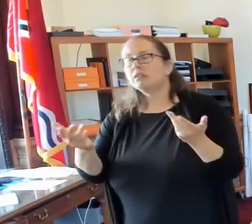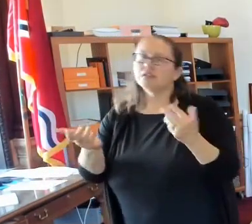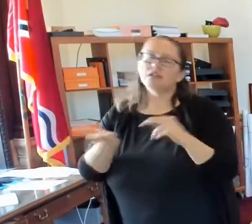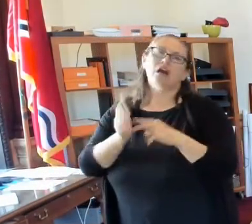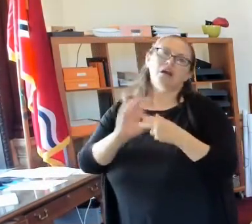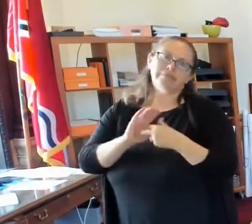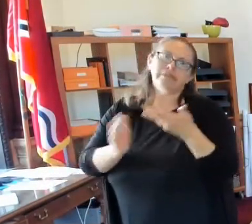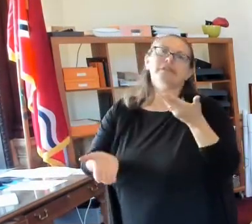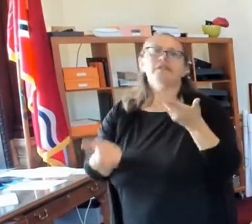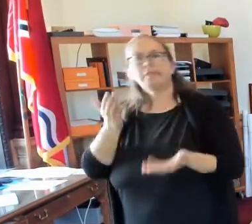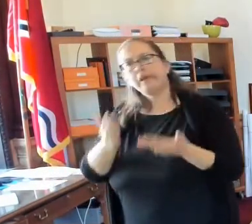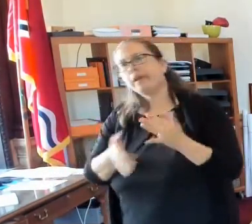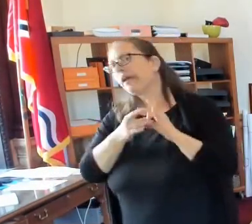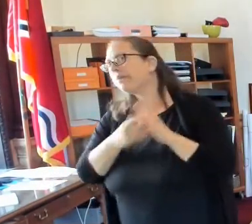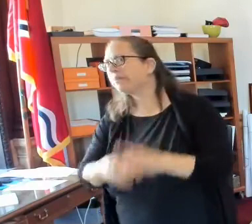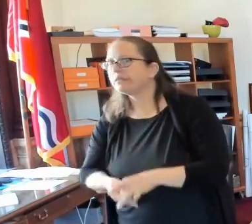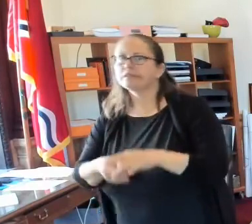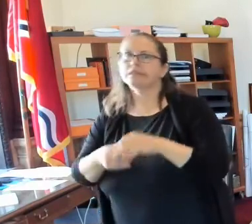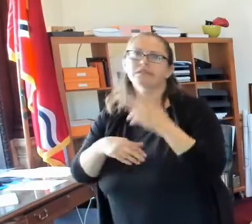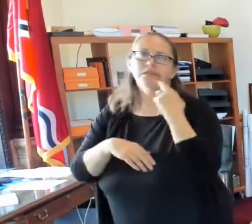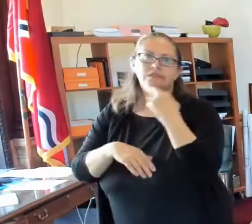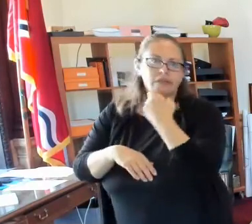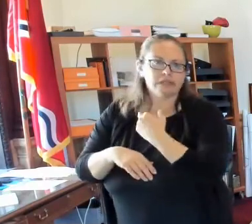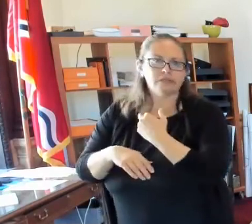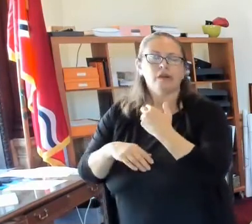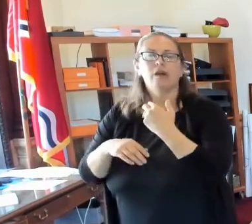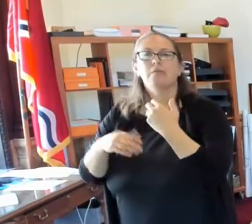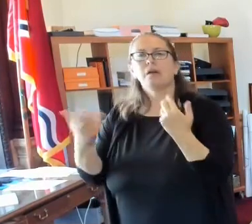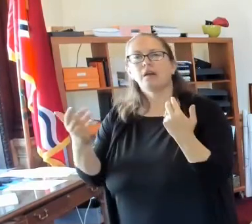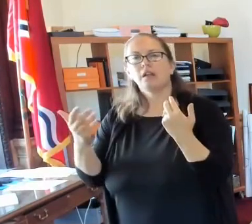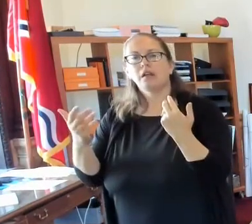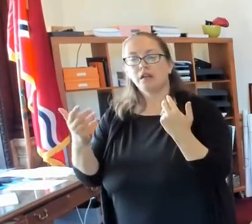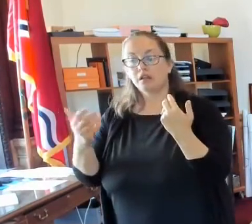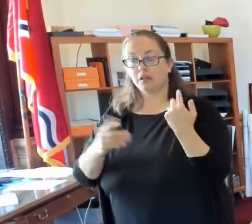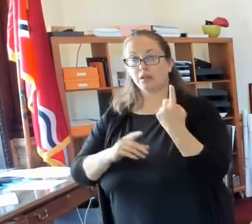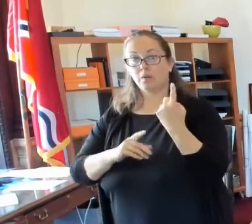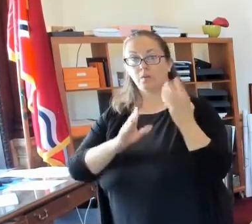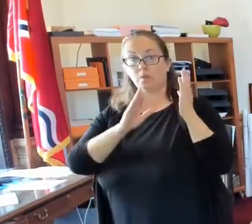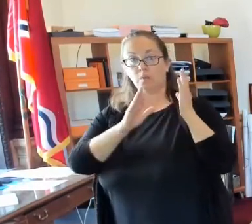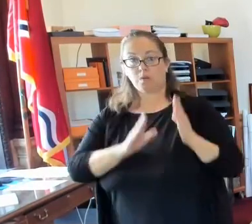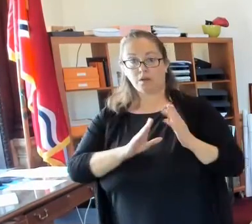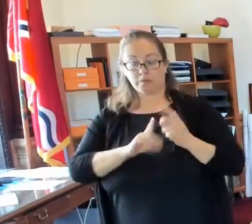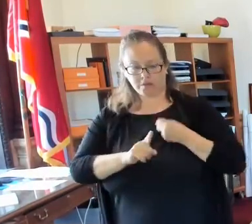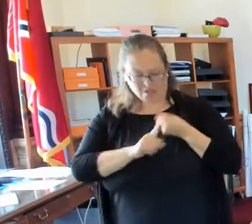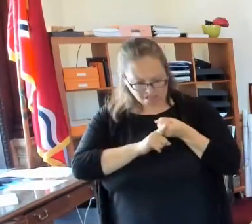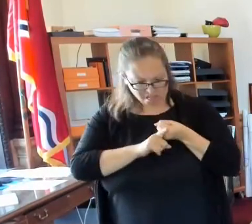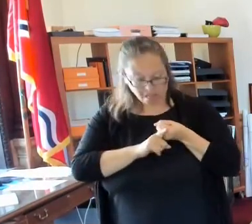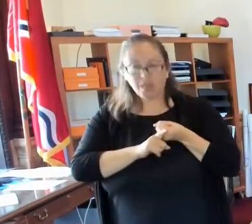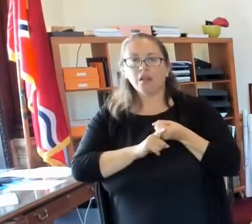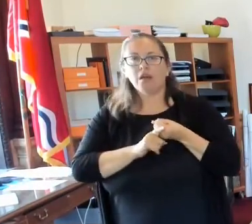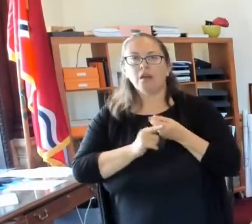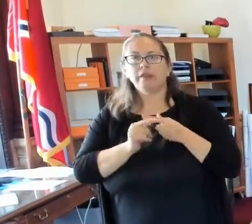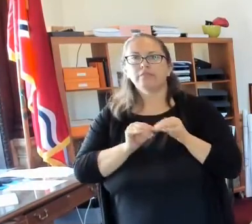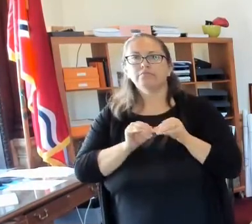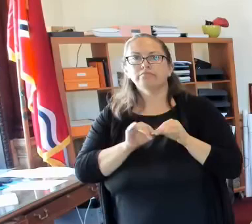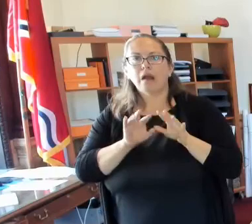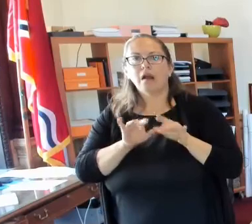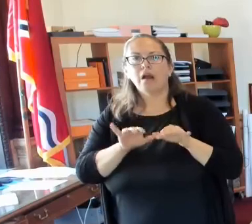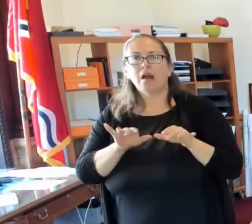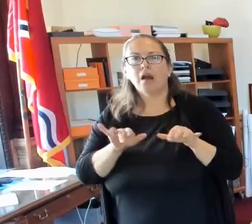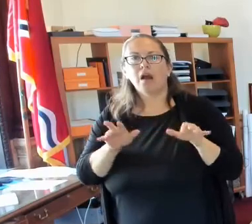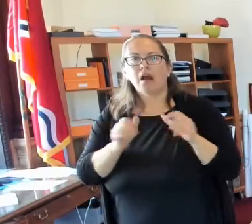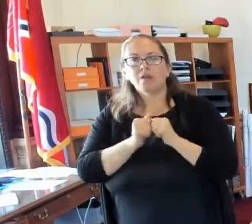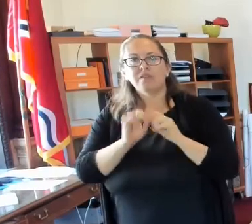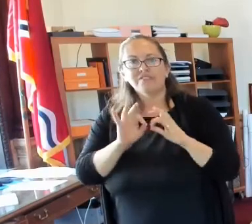that could have something to do with the restaurant, but somebody gets it and it's spreading among those families and it's spreading among neighbors.